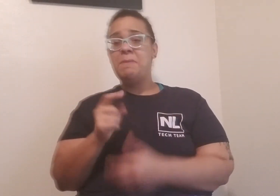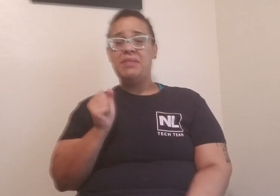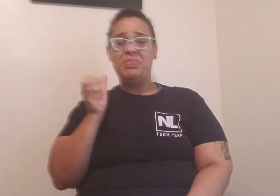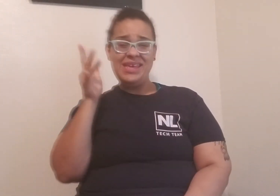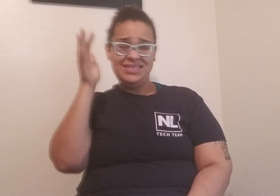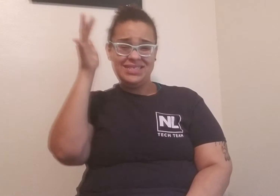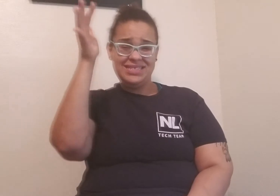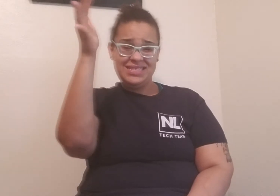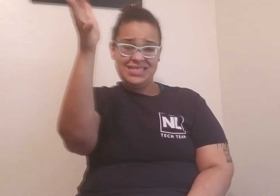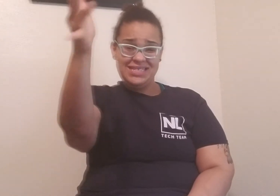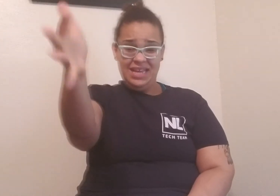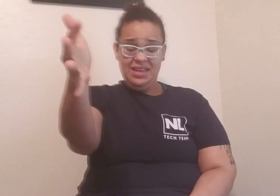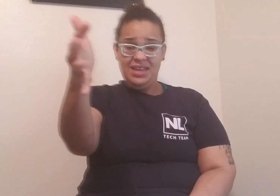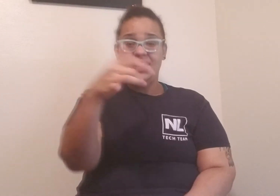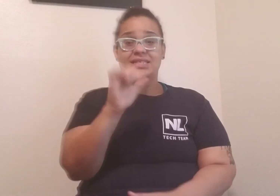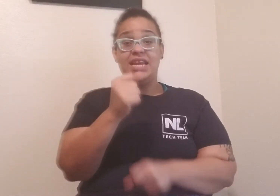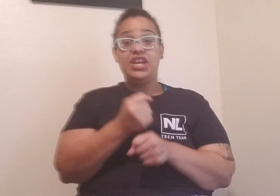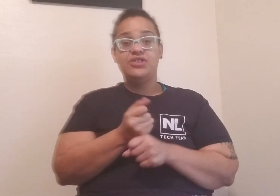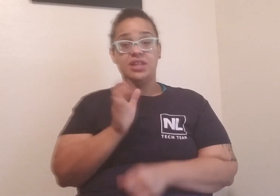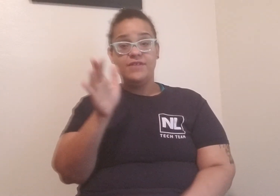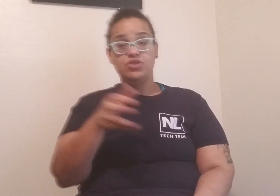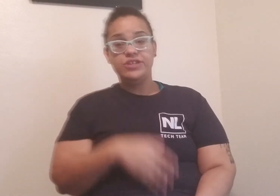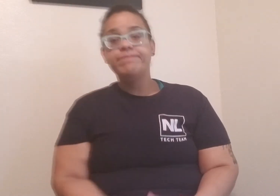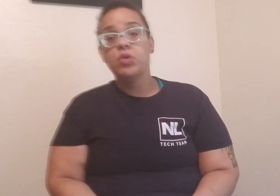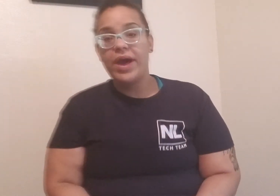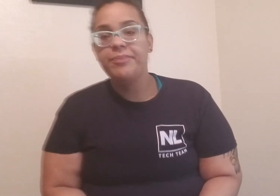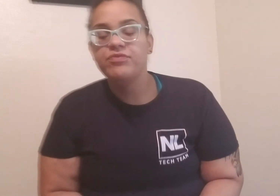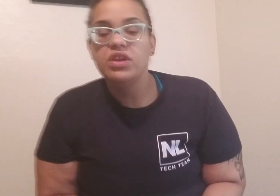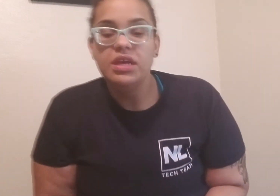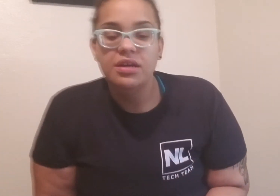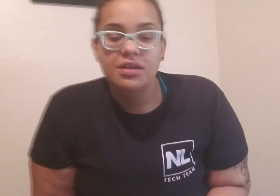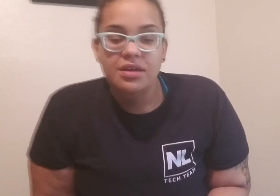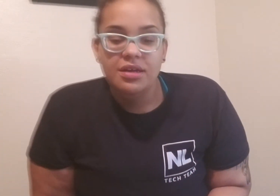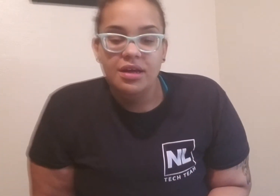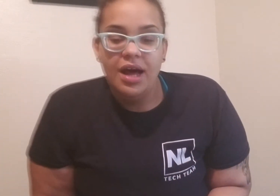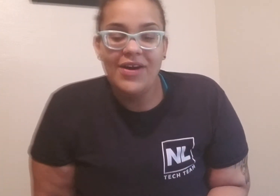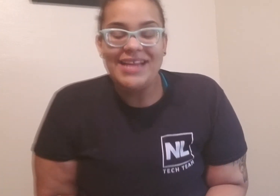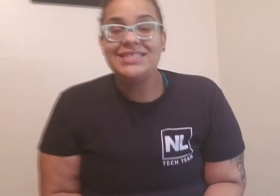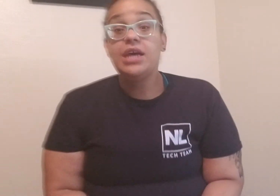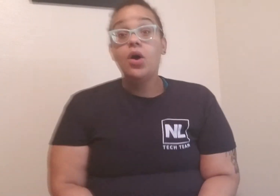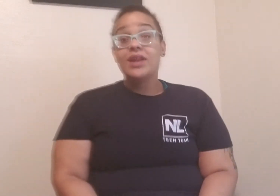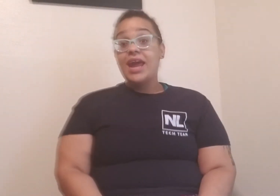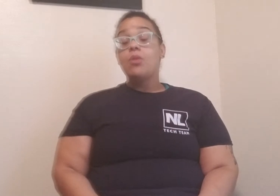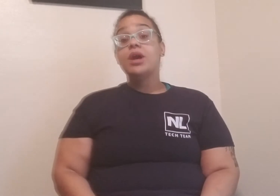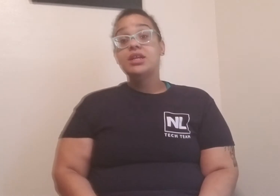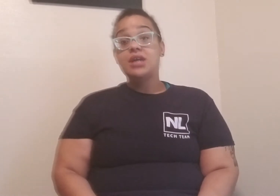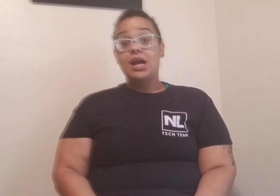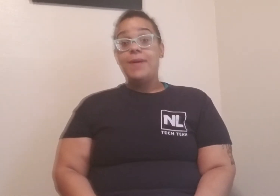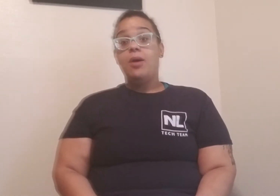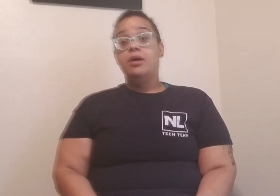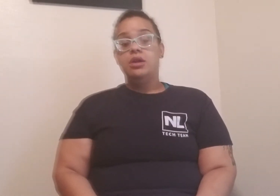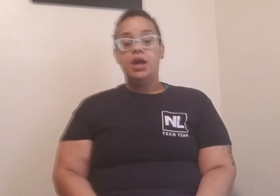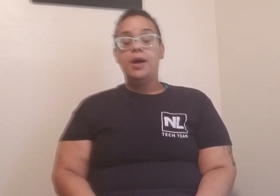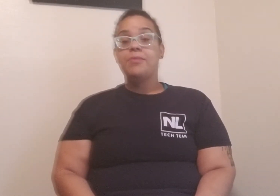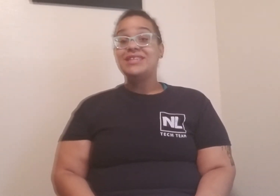but this is 10 years in the future, okay? All right, so now we're going to talk about the time